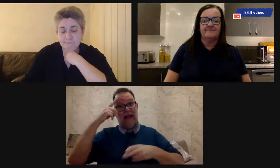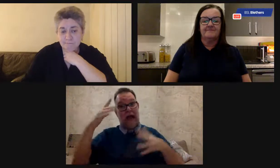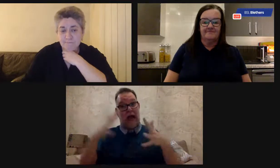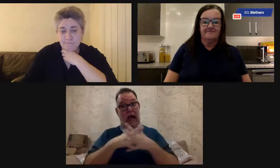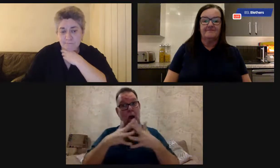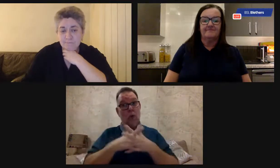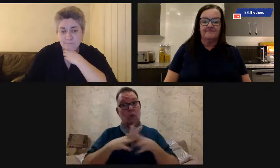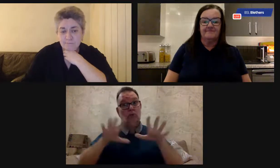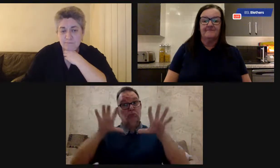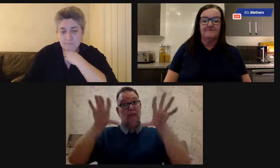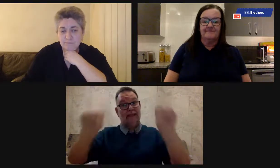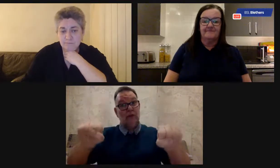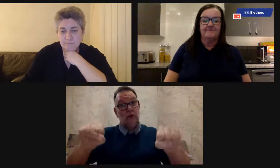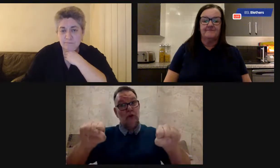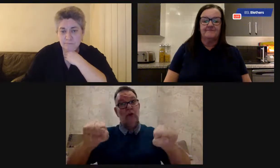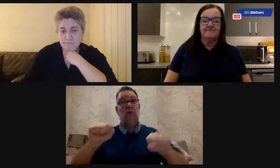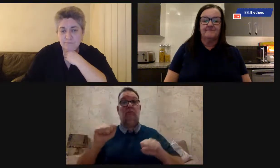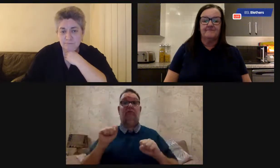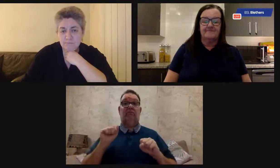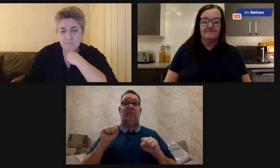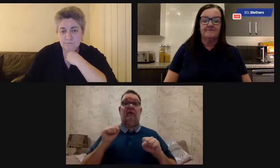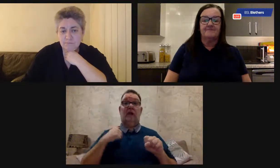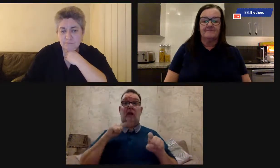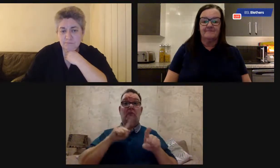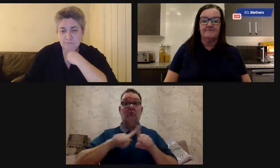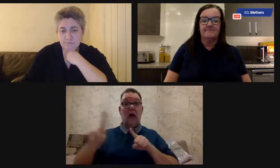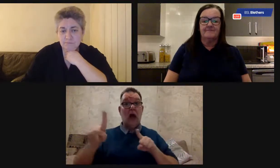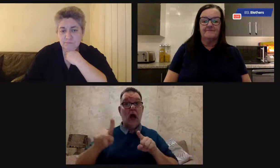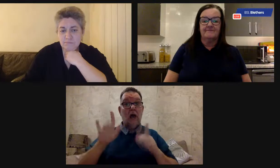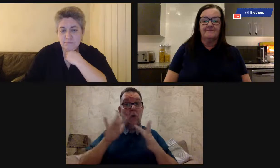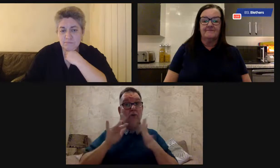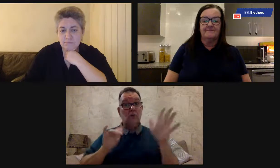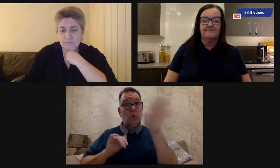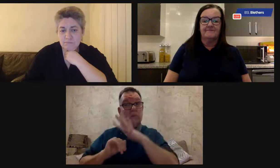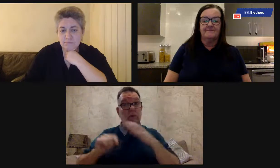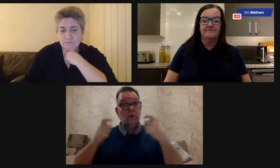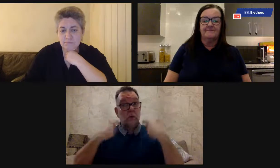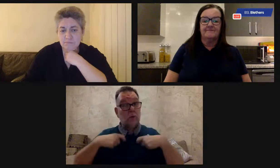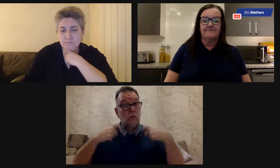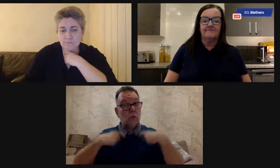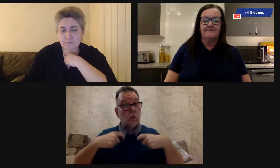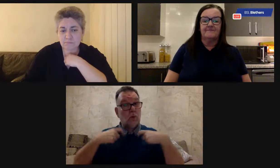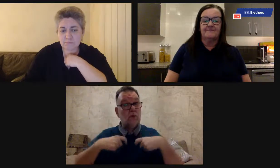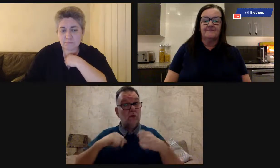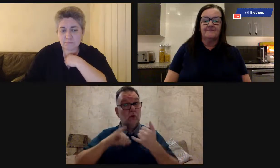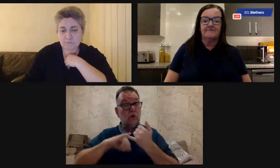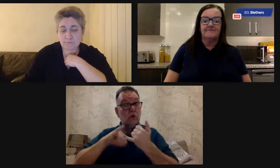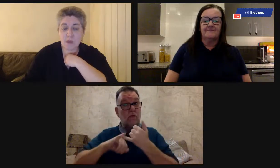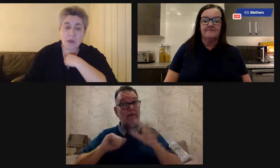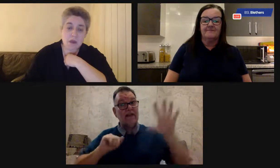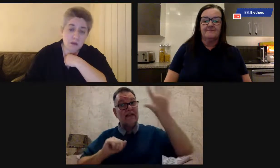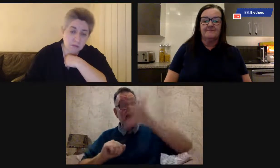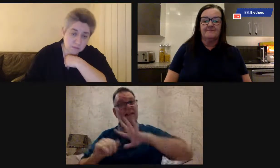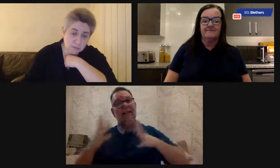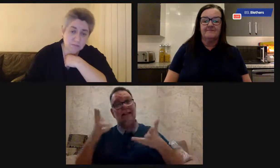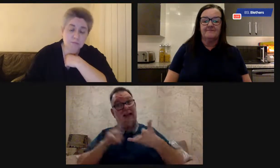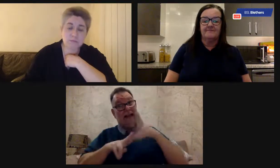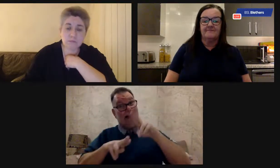out to the hard to reach groups and how we can actually reach people and let them know what's happening.